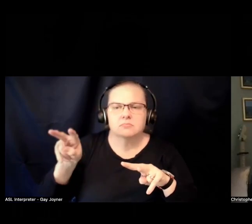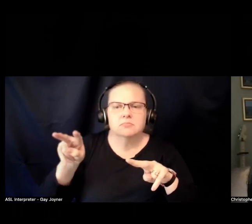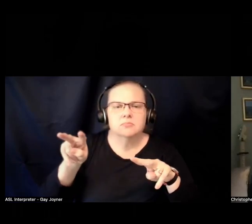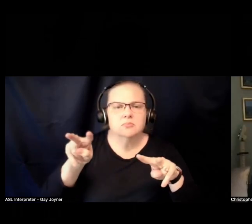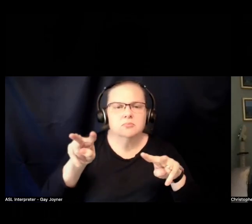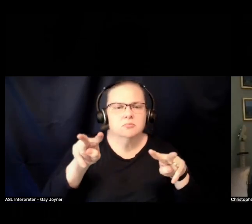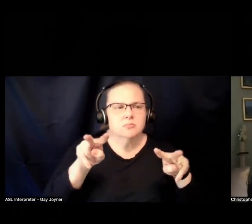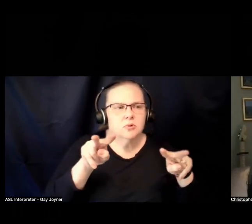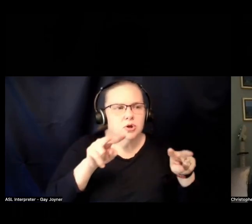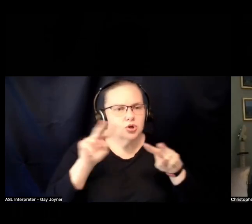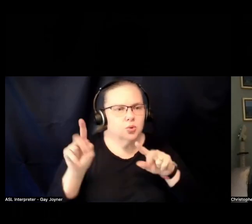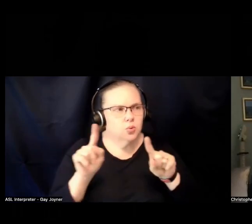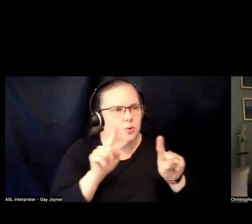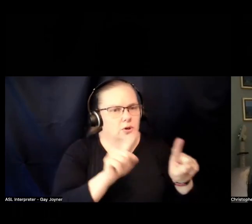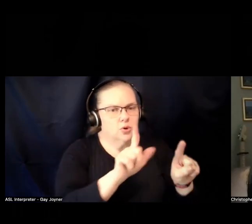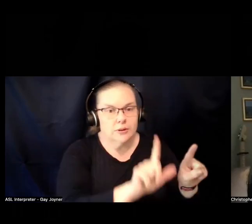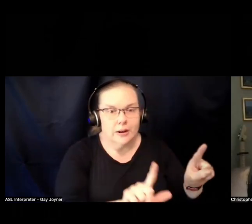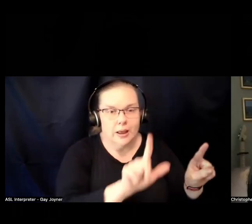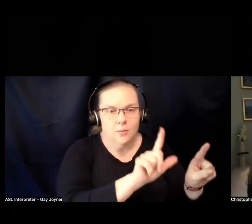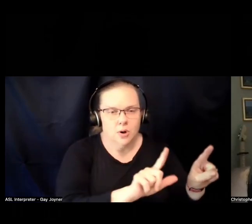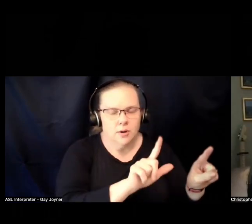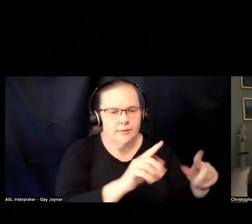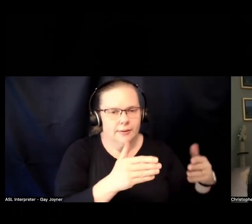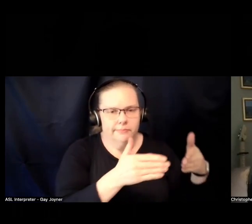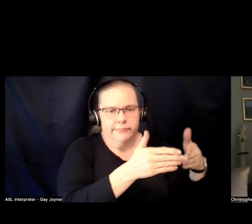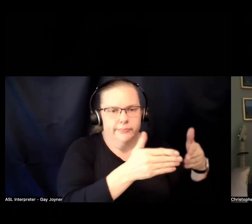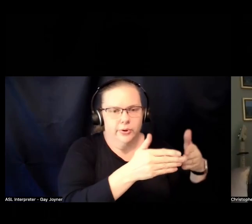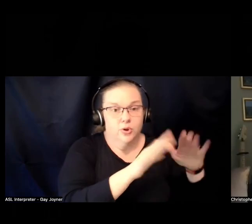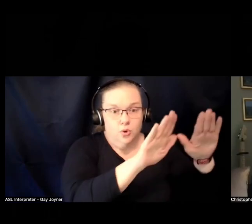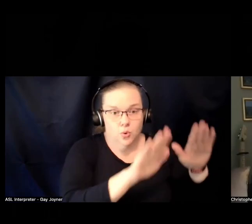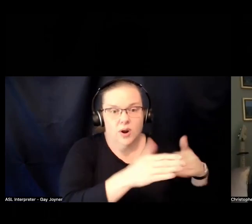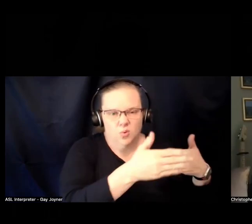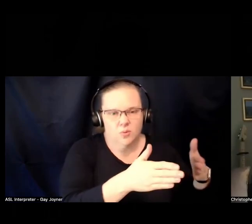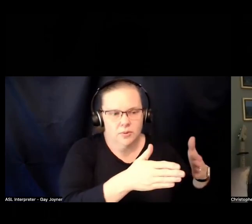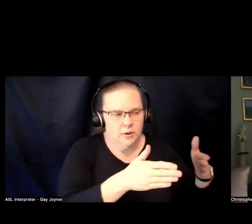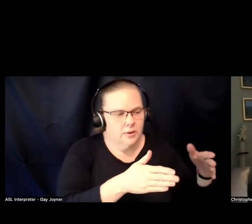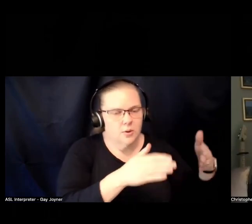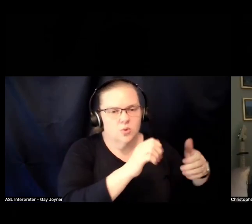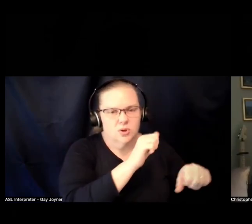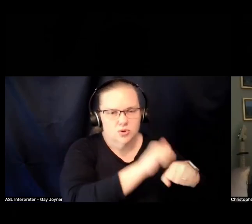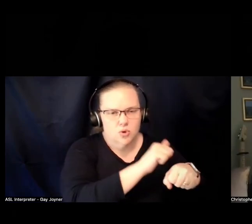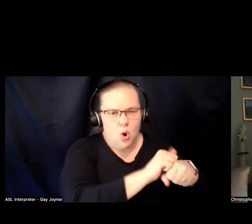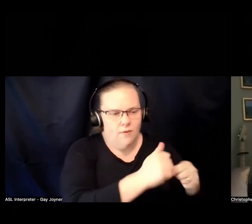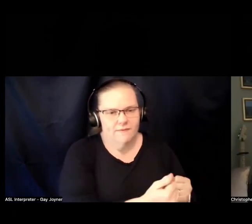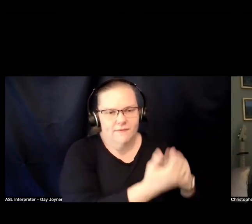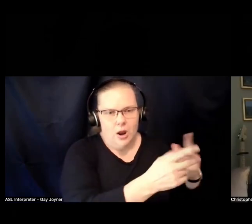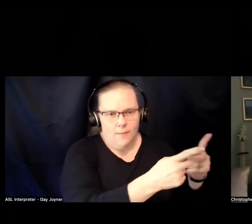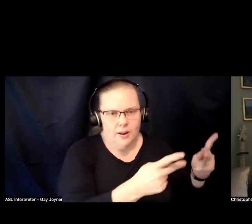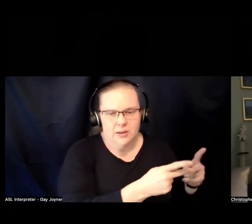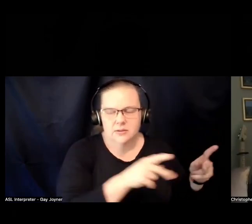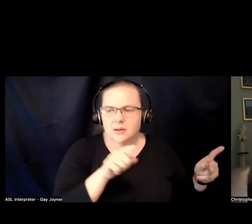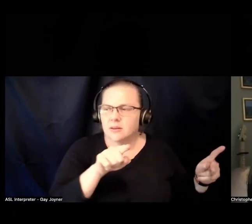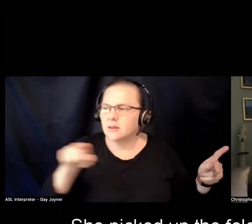She turned and walked into the library that abutted the great room. On one end was a huge stone fireplace, and at the other sat a mahogany